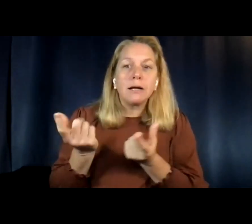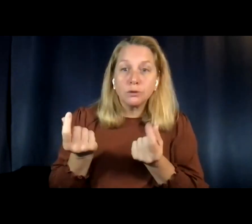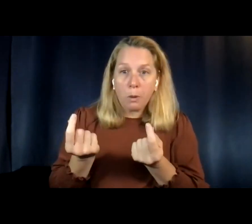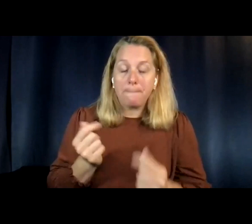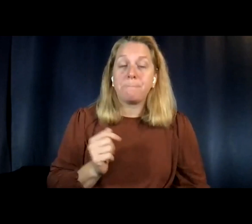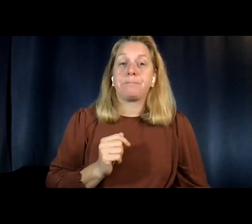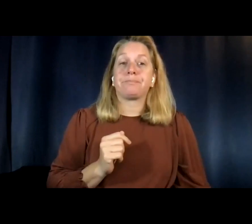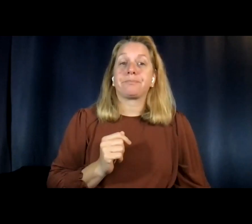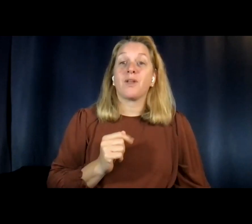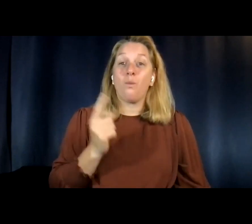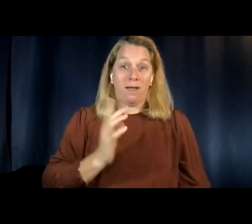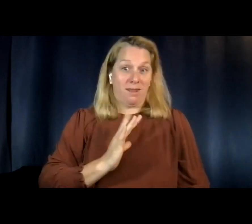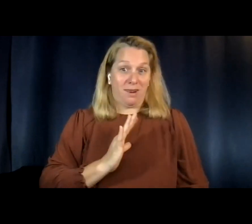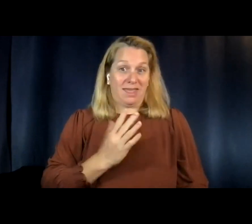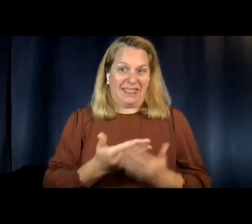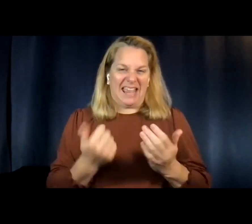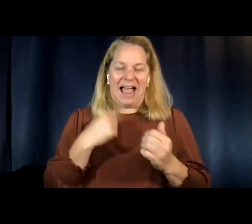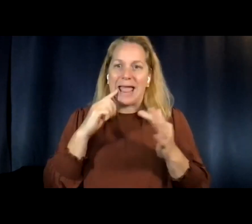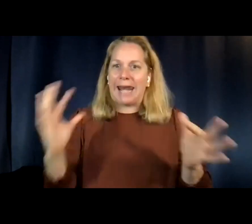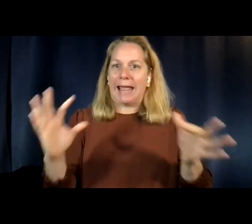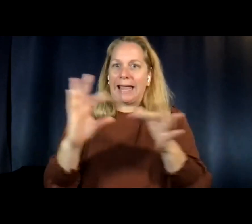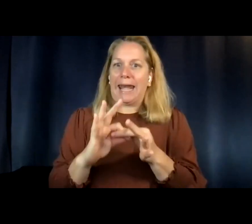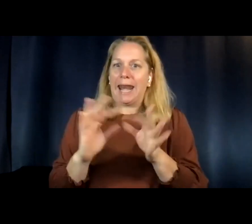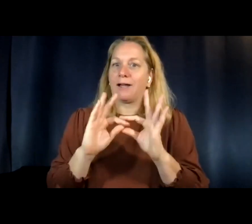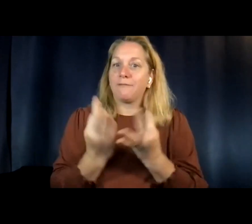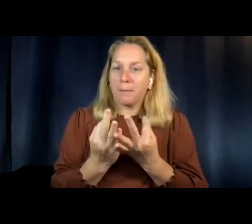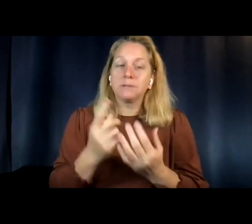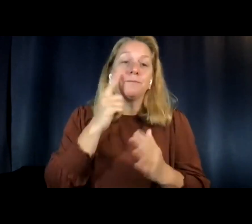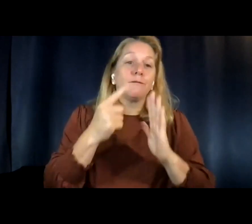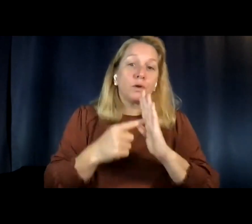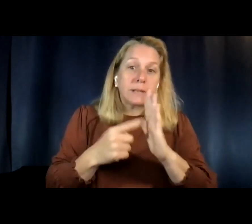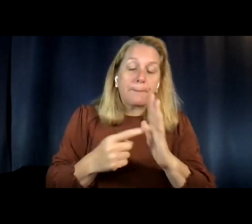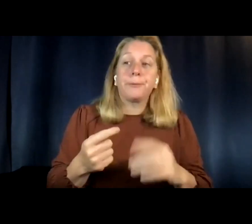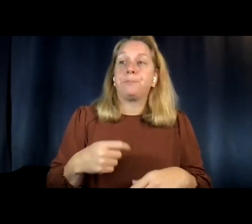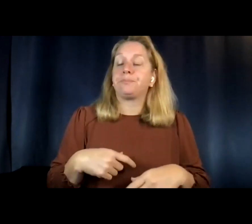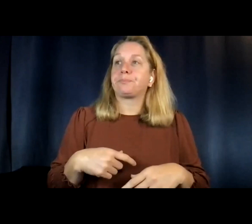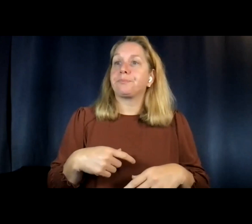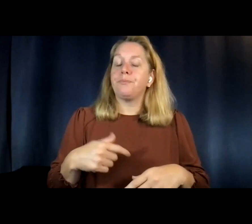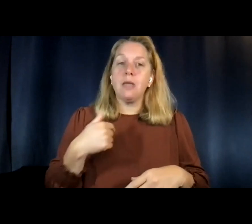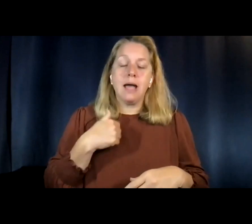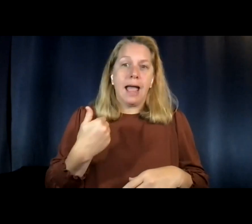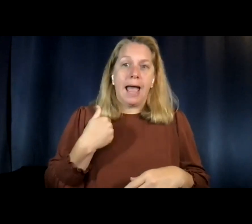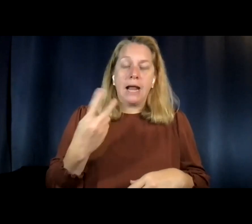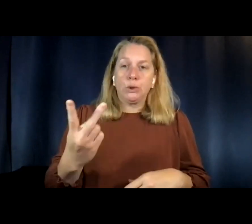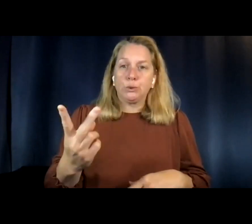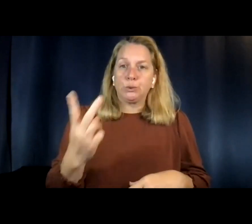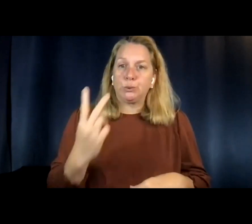great things I get to do is connect families. So like, for example, I had a